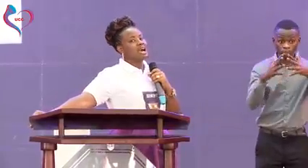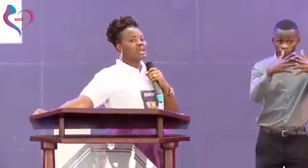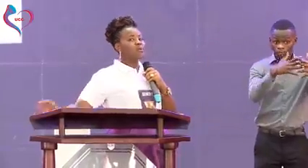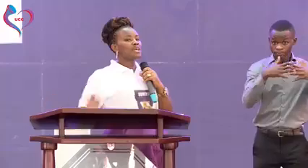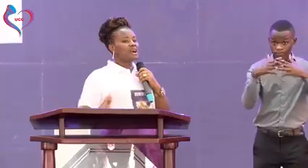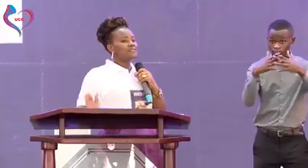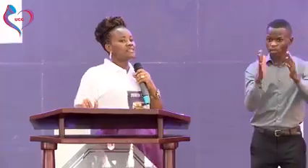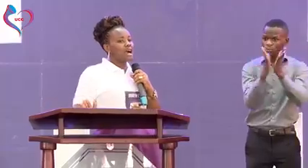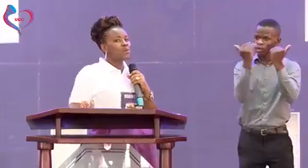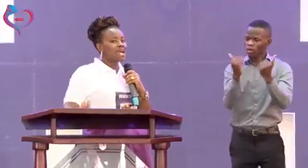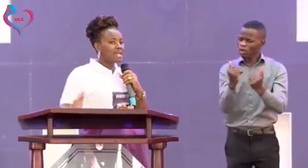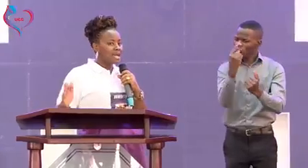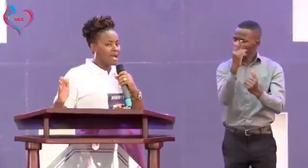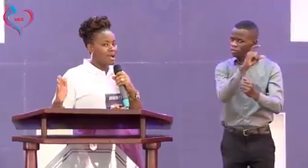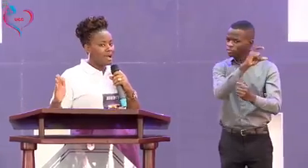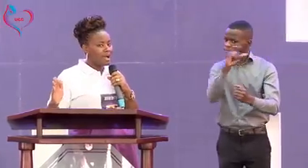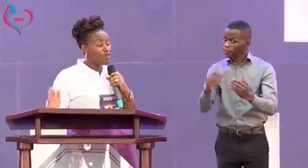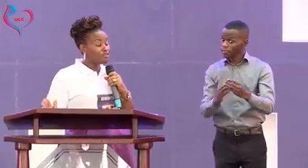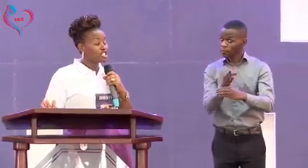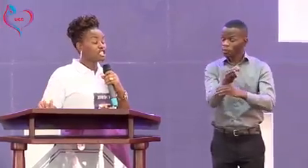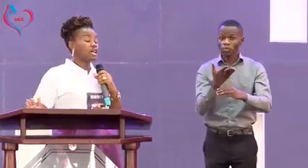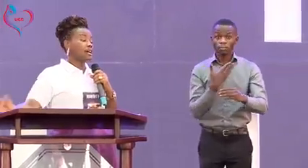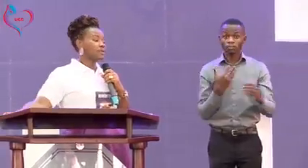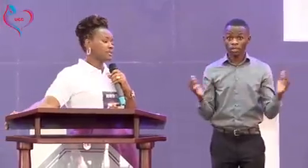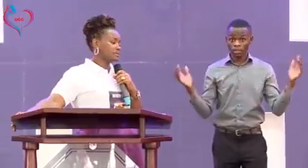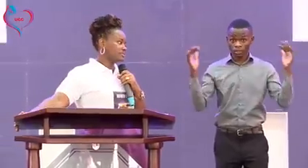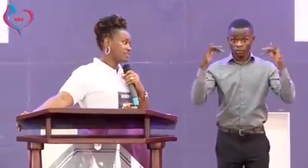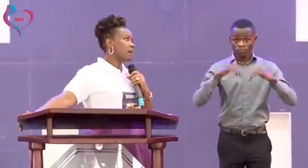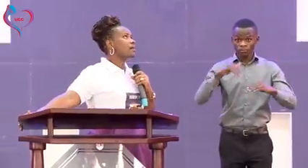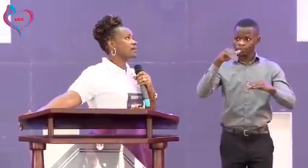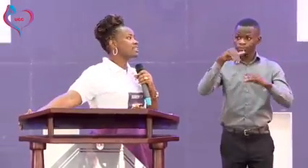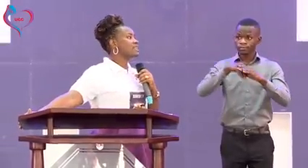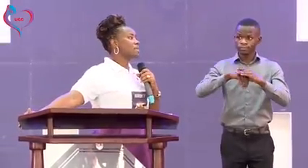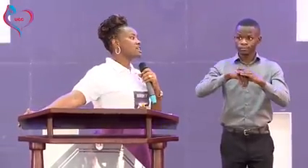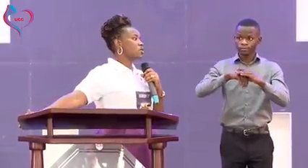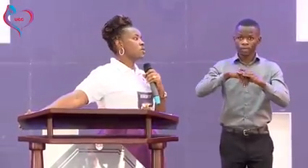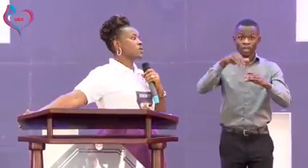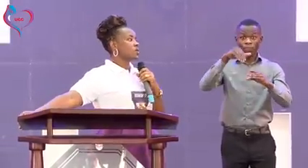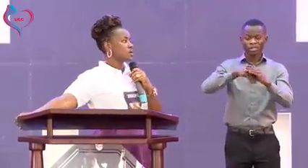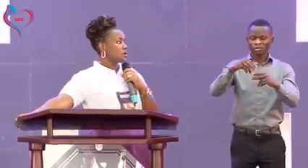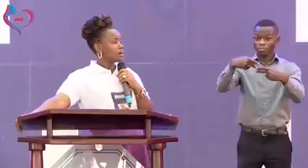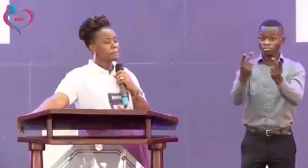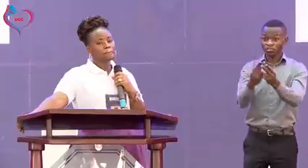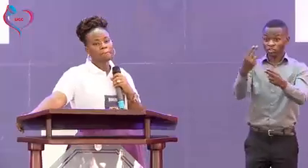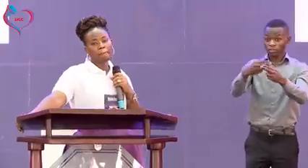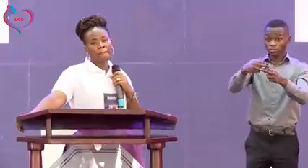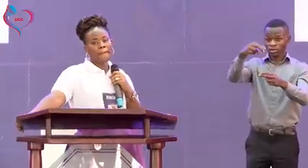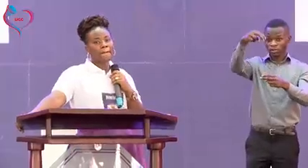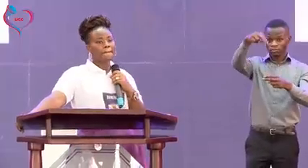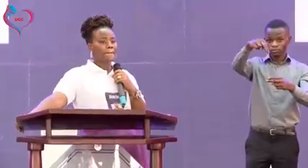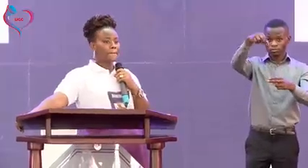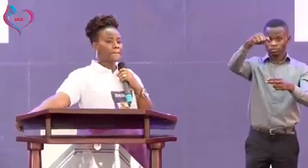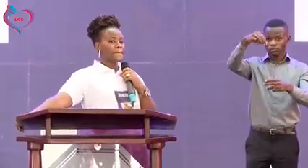America. And a week after, we had a conference in Akadot. In Namayingo.